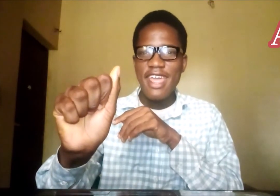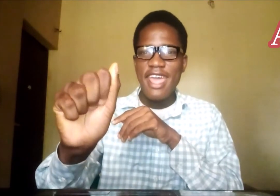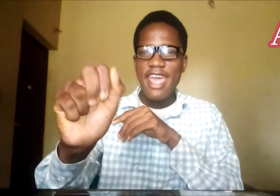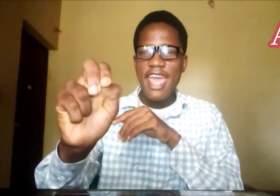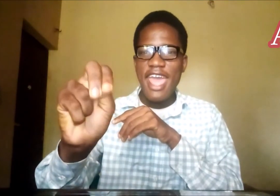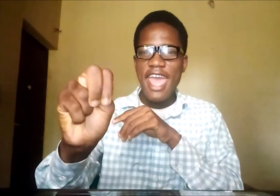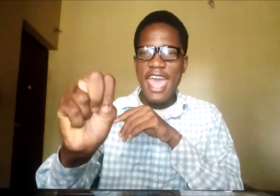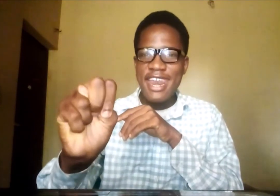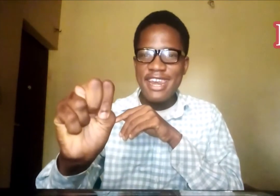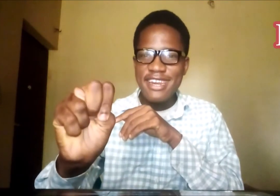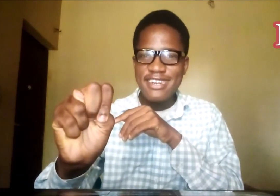N